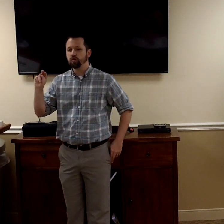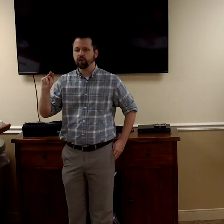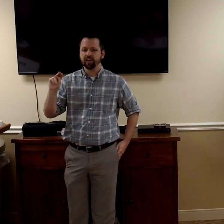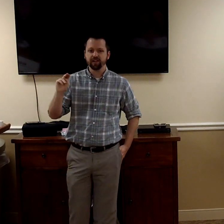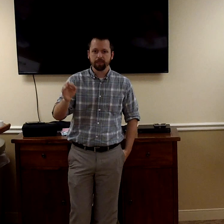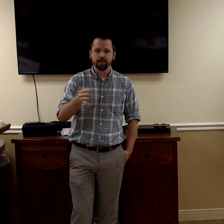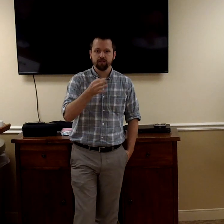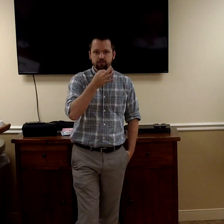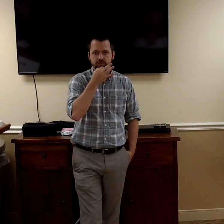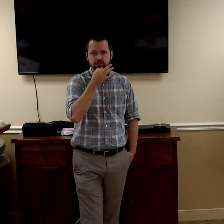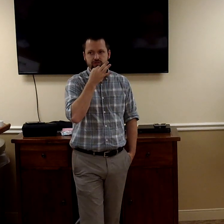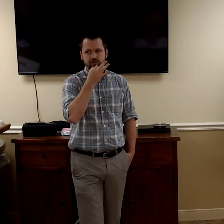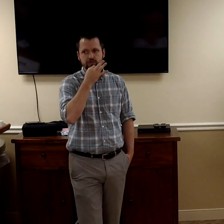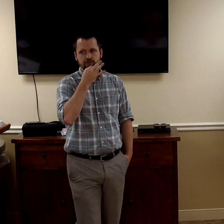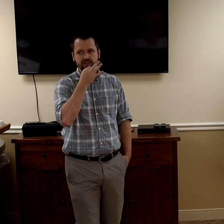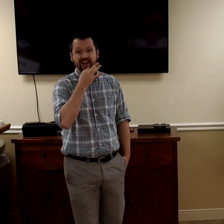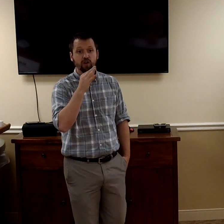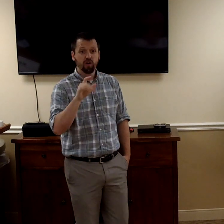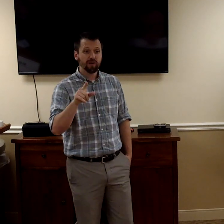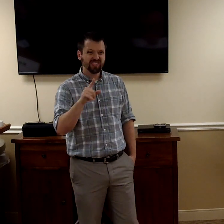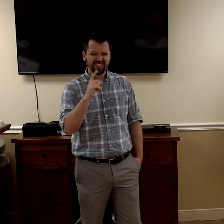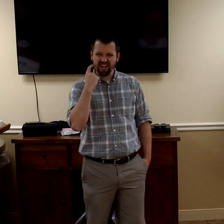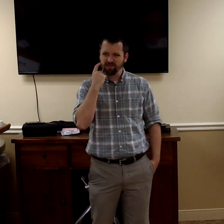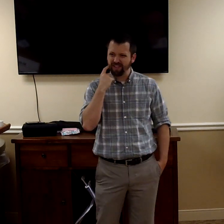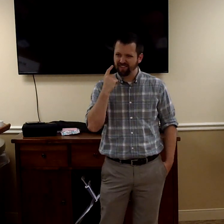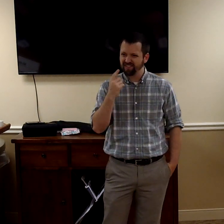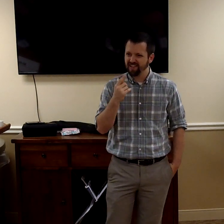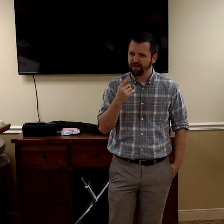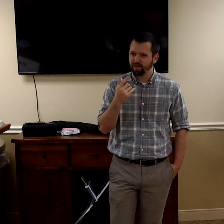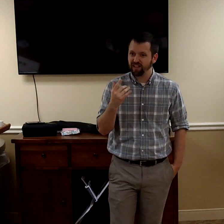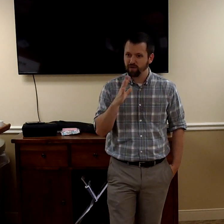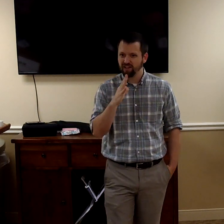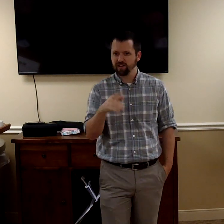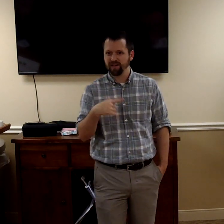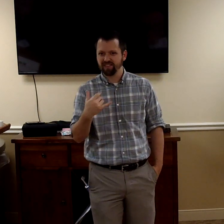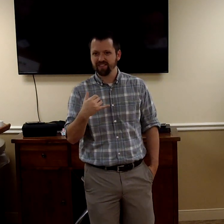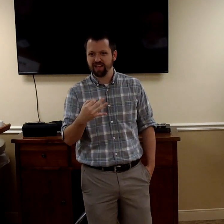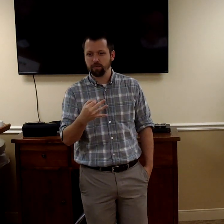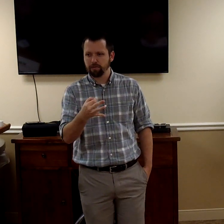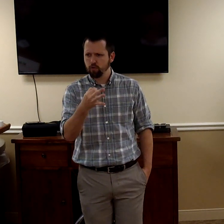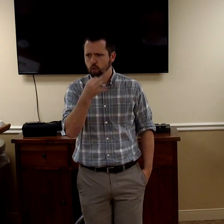soon. Now we just talked about this. It's kind of funny that we talked about this today. Remember?